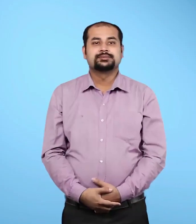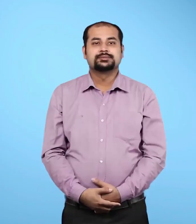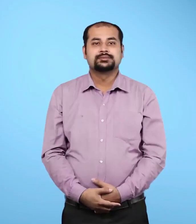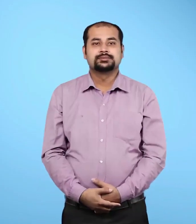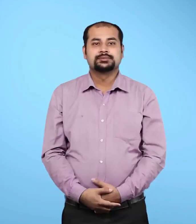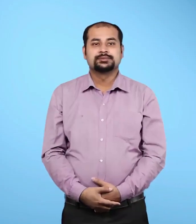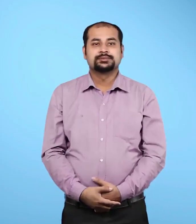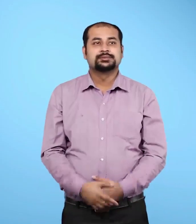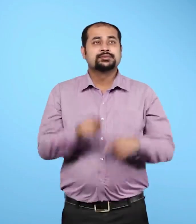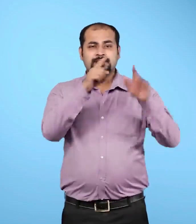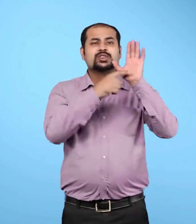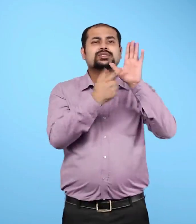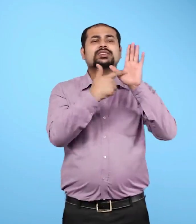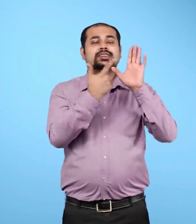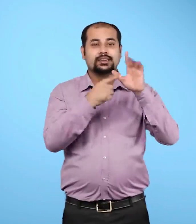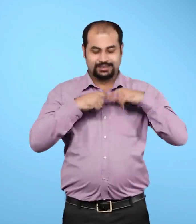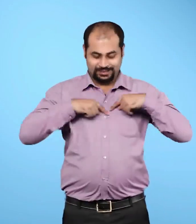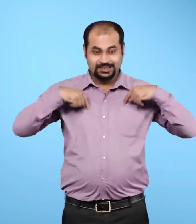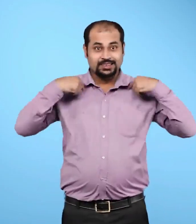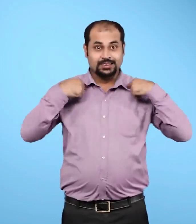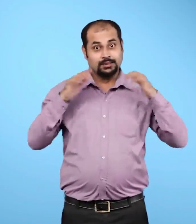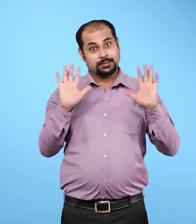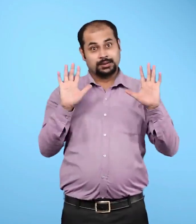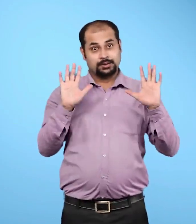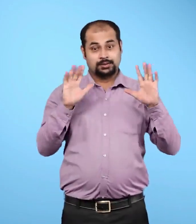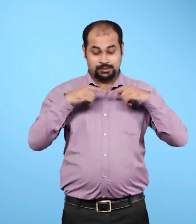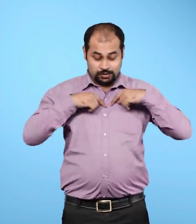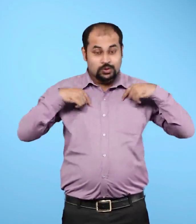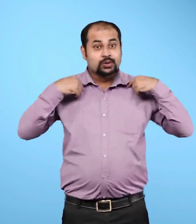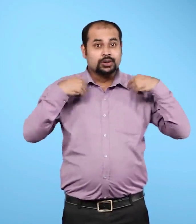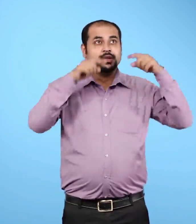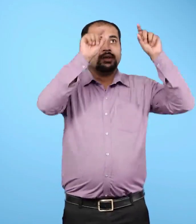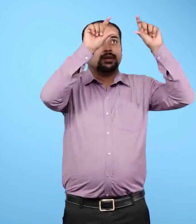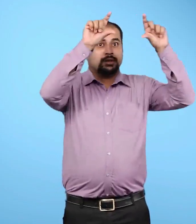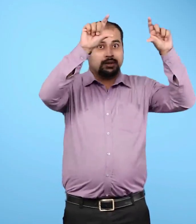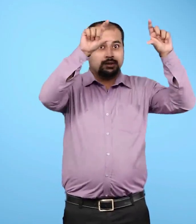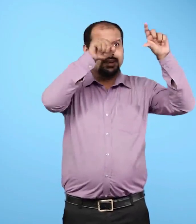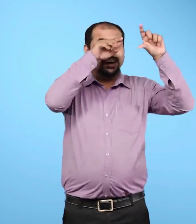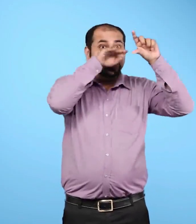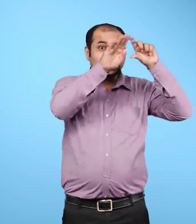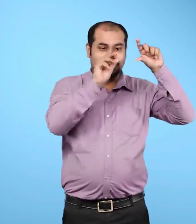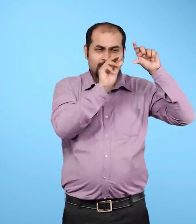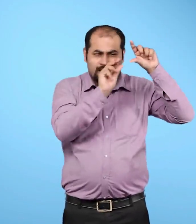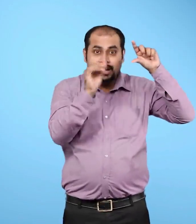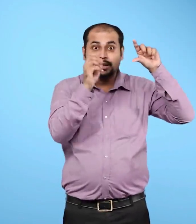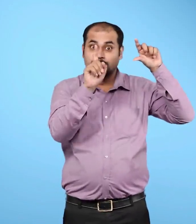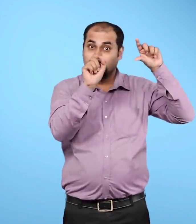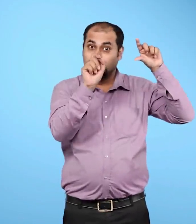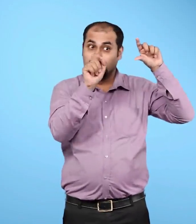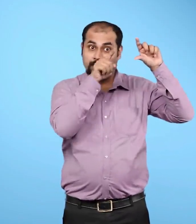columns. In row 1, column 1, a necklace of 10 beads is drawn,